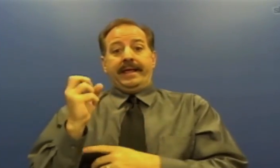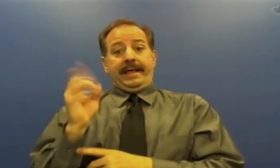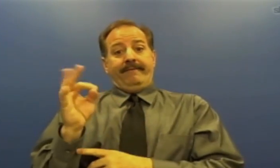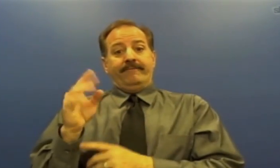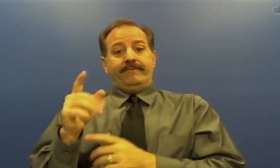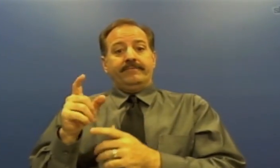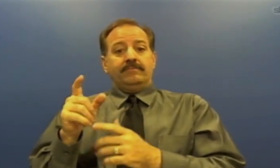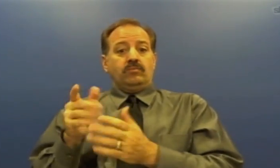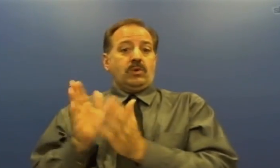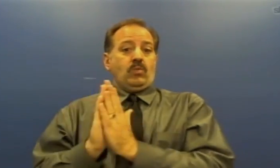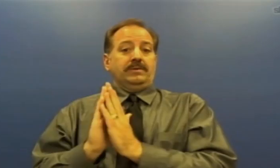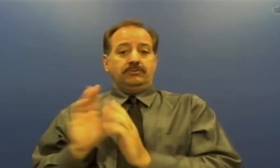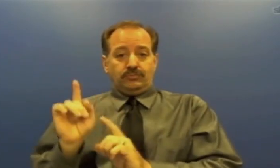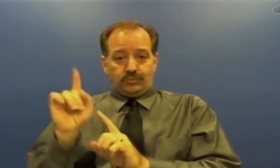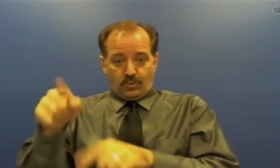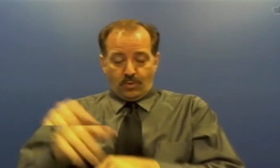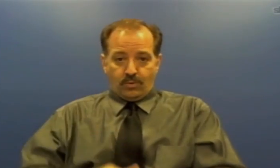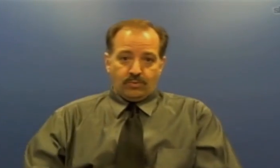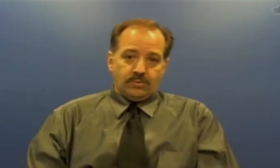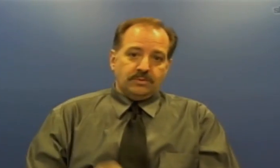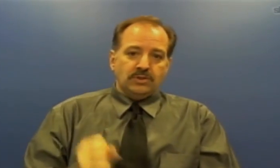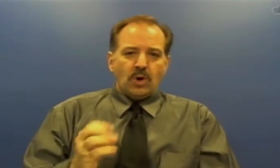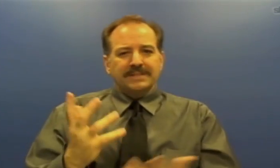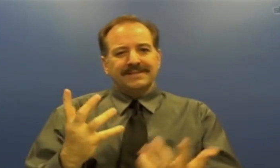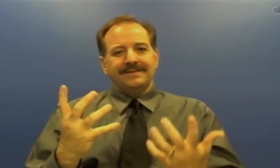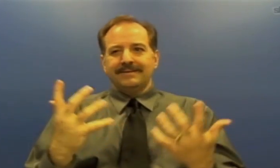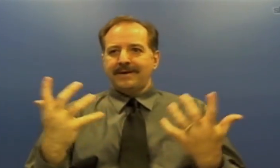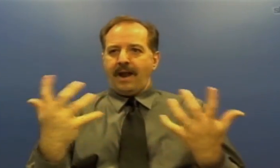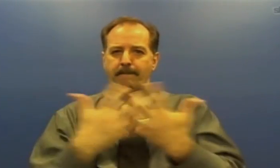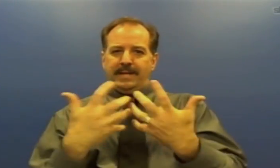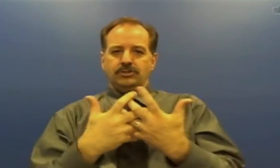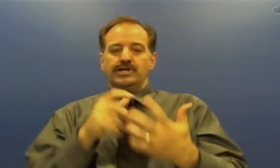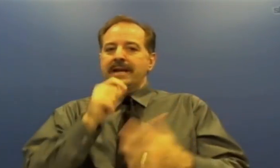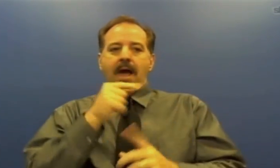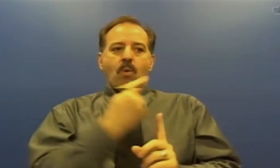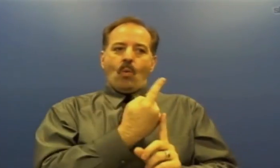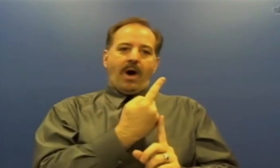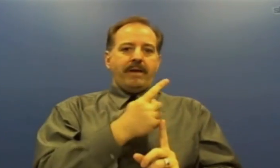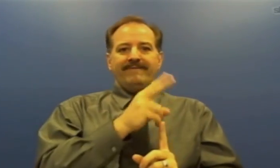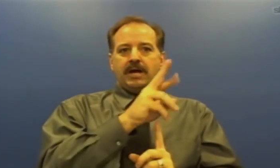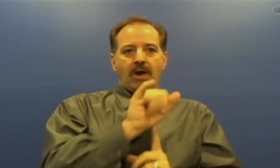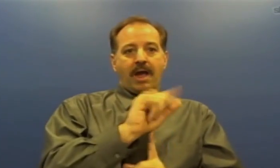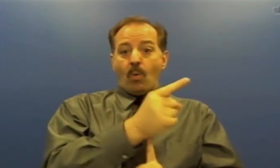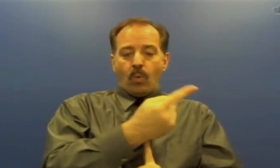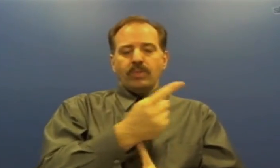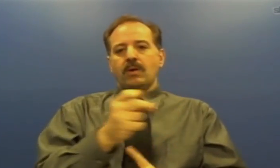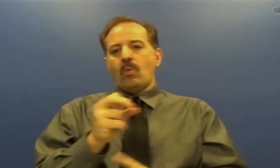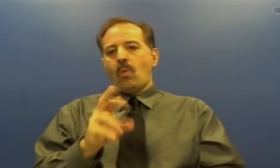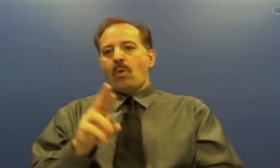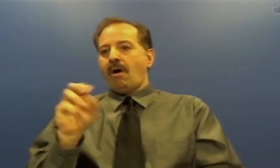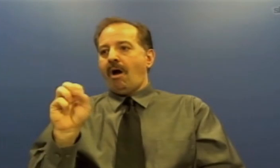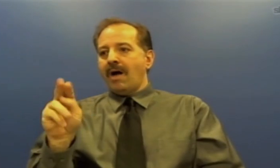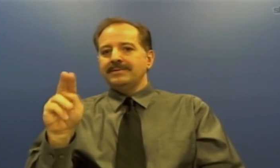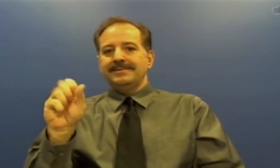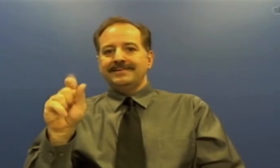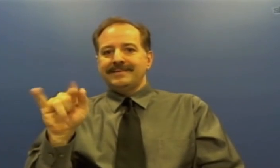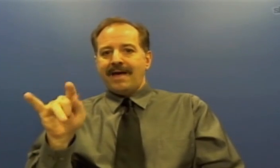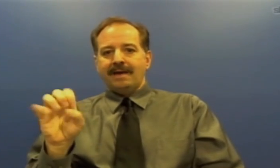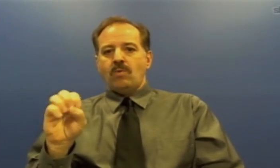or jail if, in fact, a call comes in. It is a combination of services, you can see. It's not just VRI